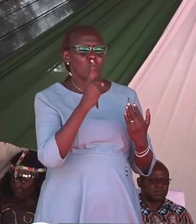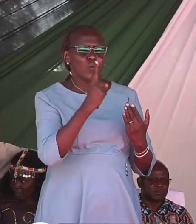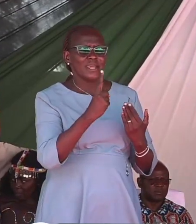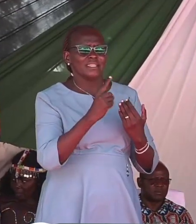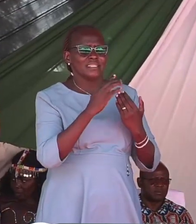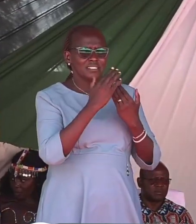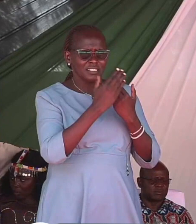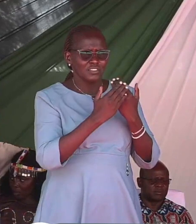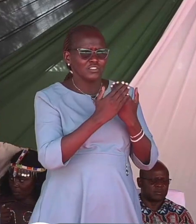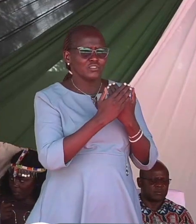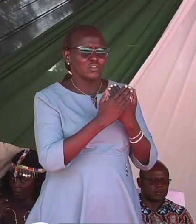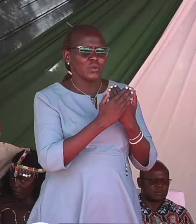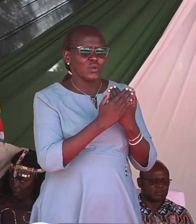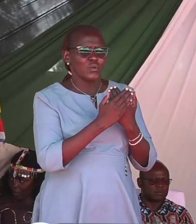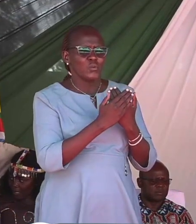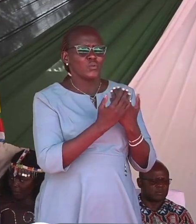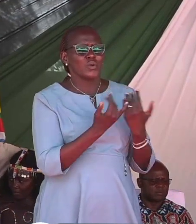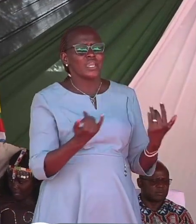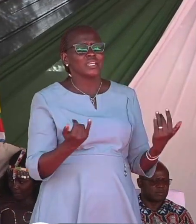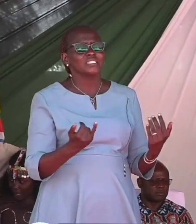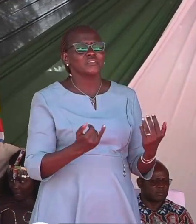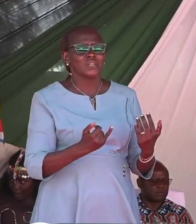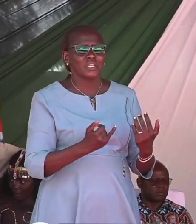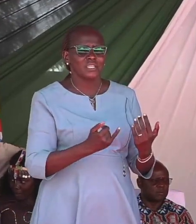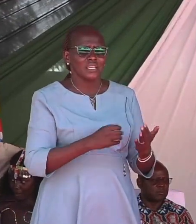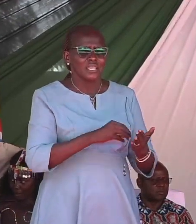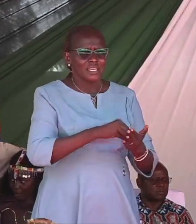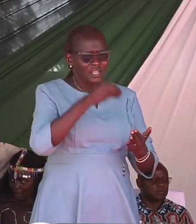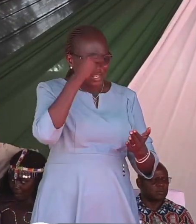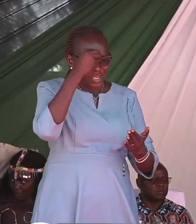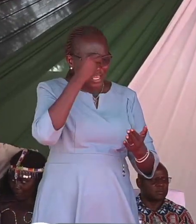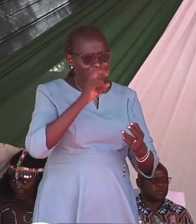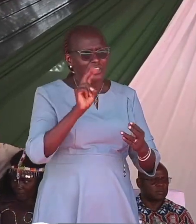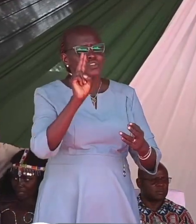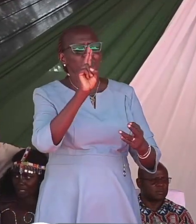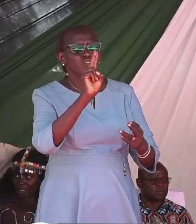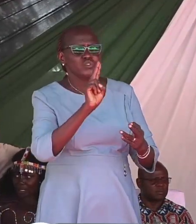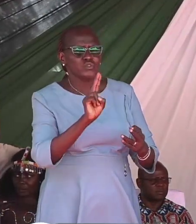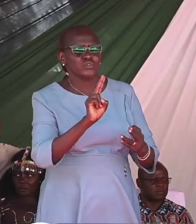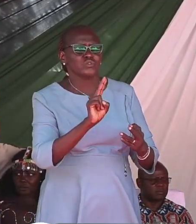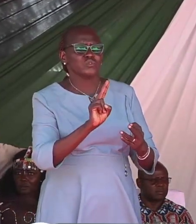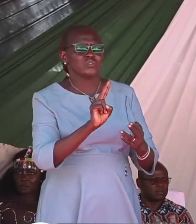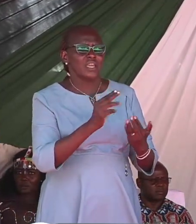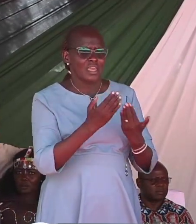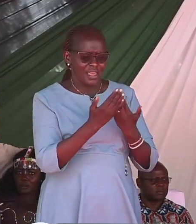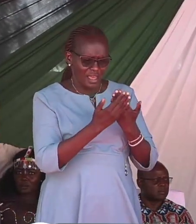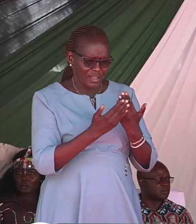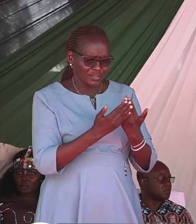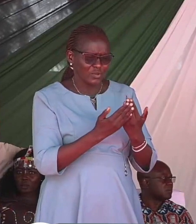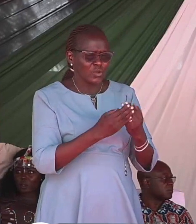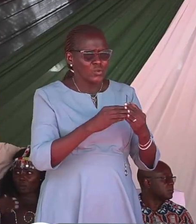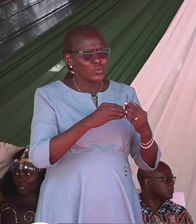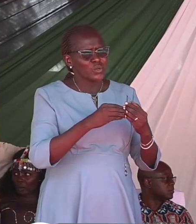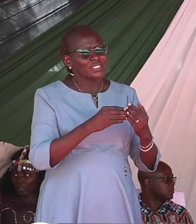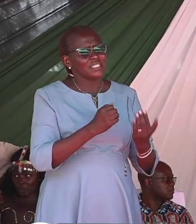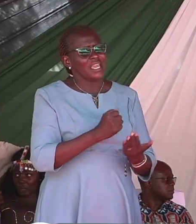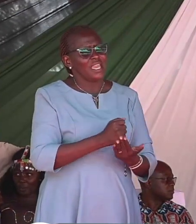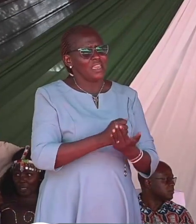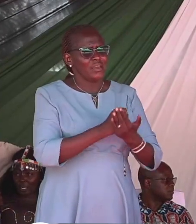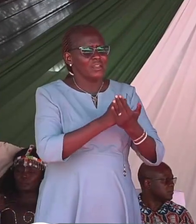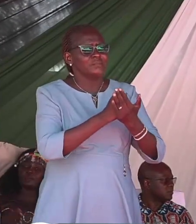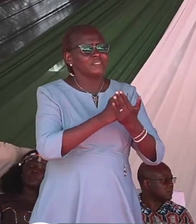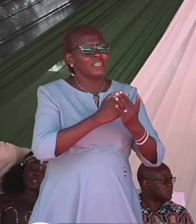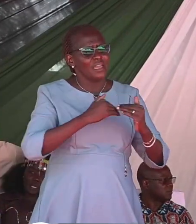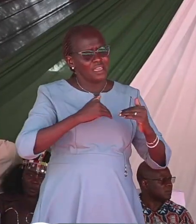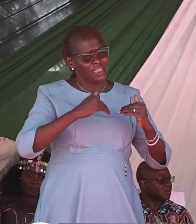platform, where the children are able to utilize the digital devices, which enhances